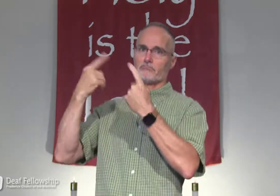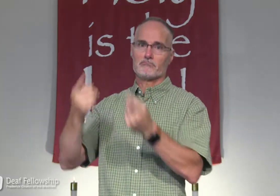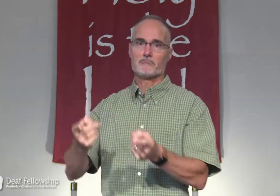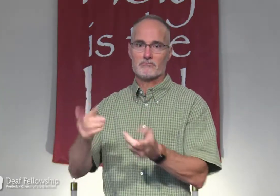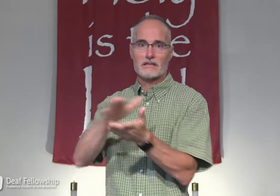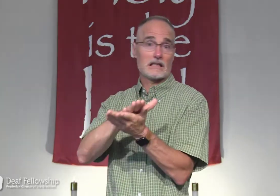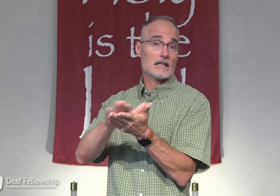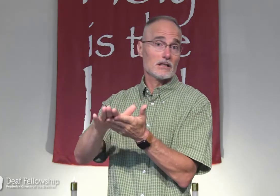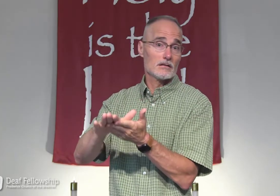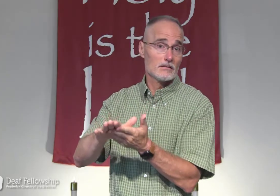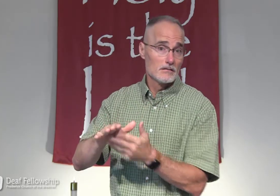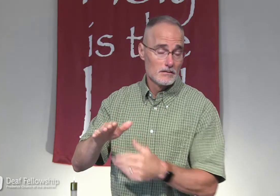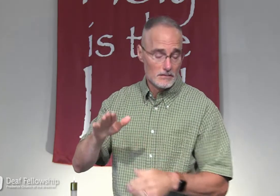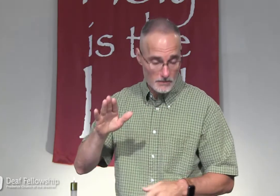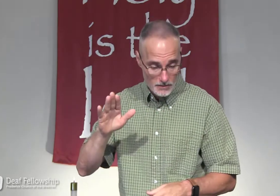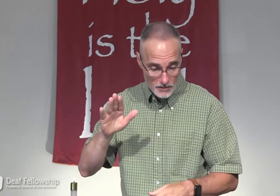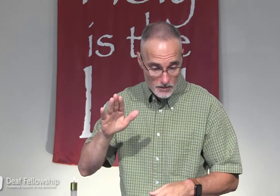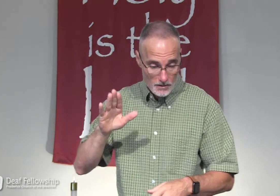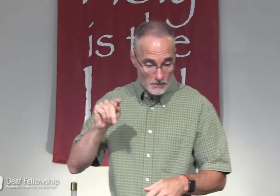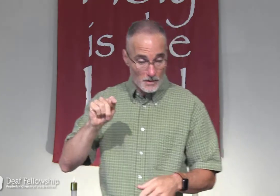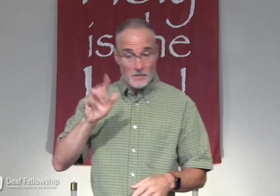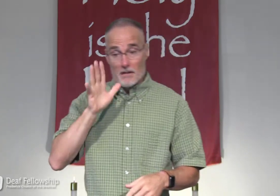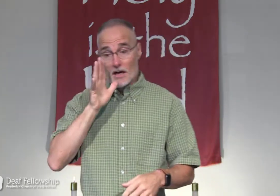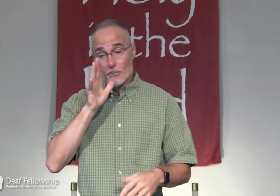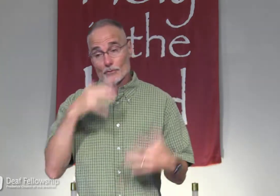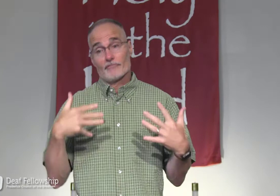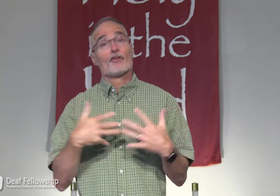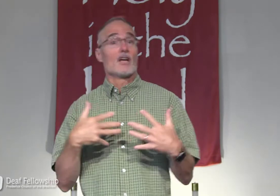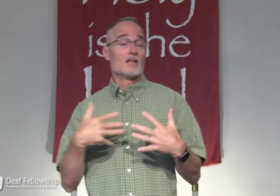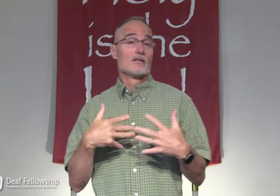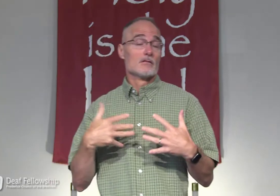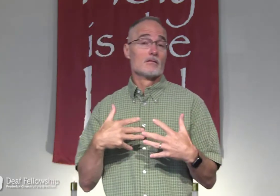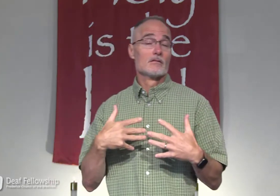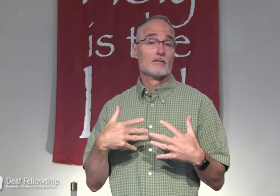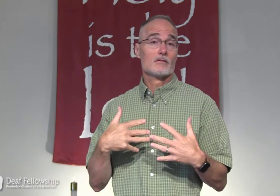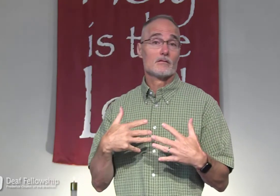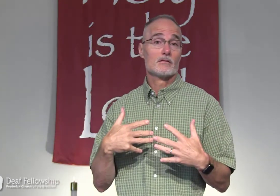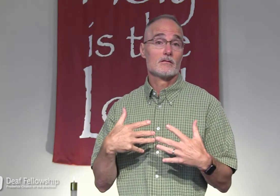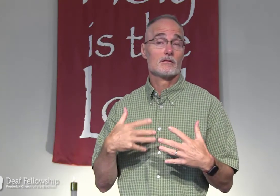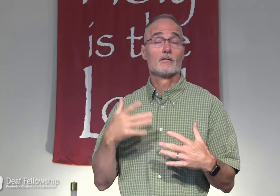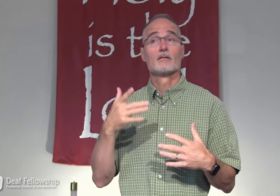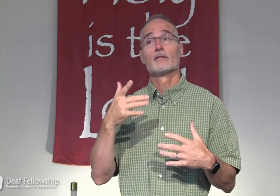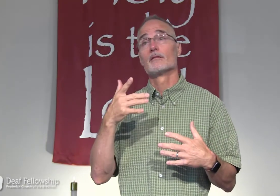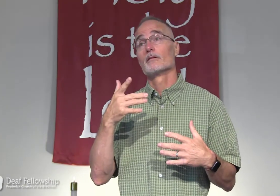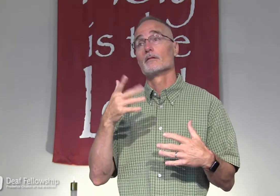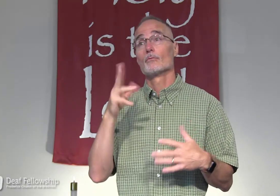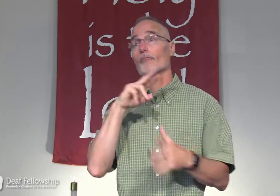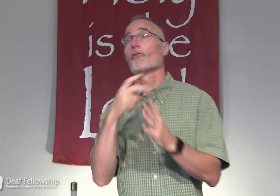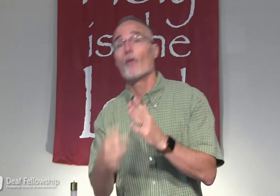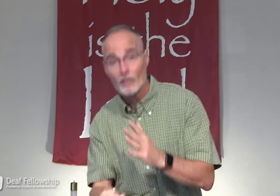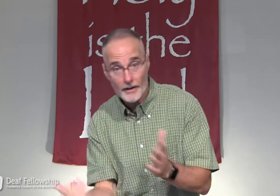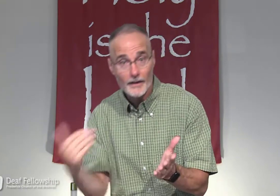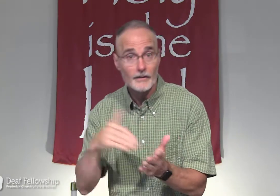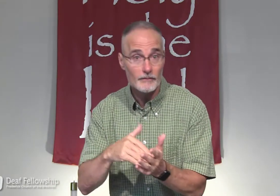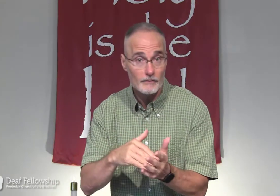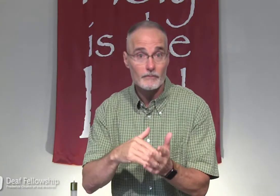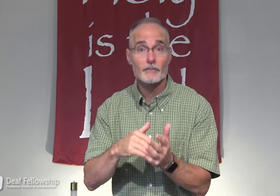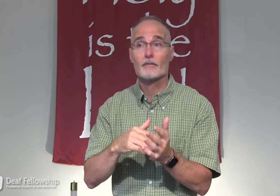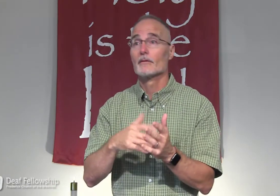drug problem in the past, but he had been clean. But the mom was afraid that he would